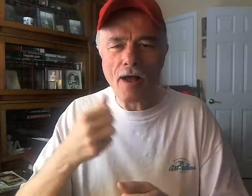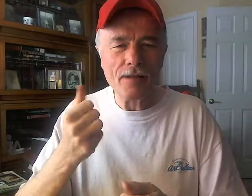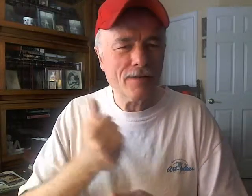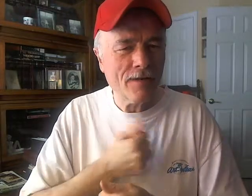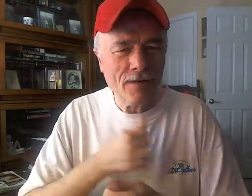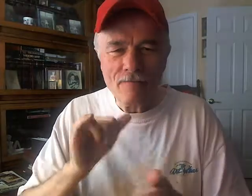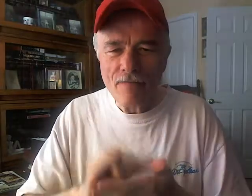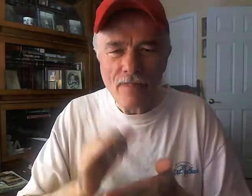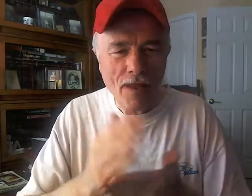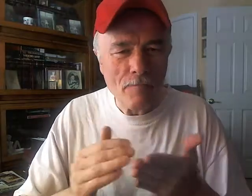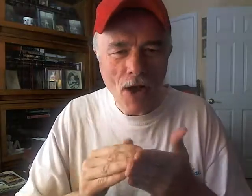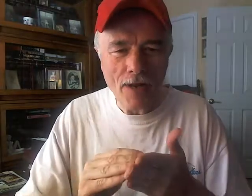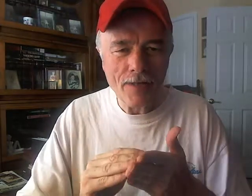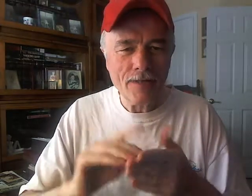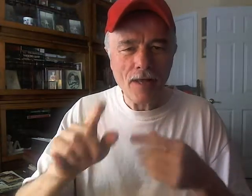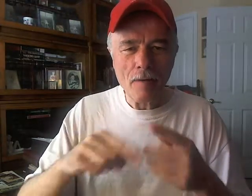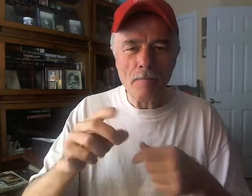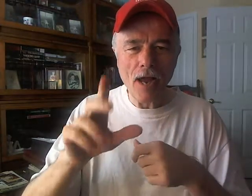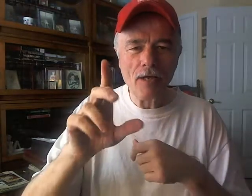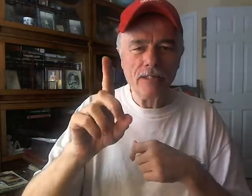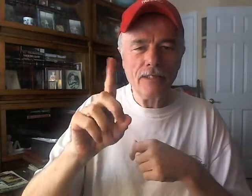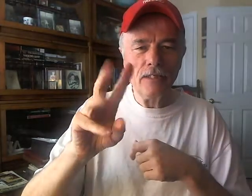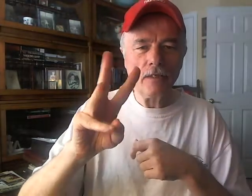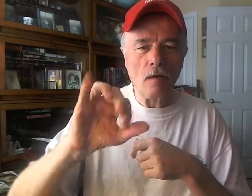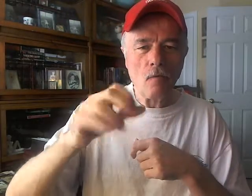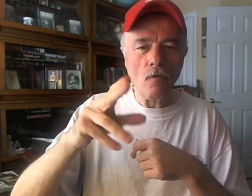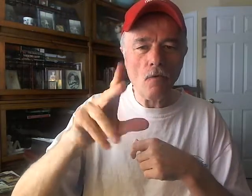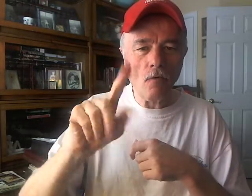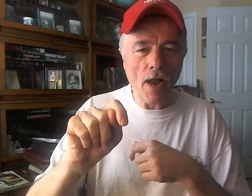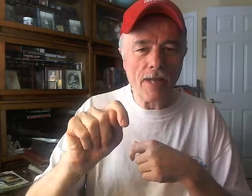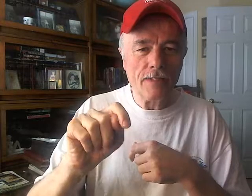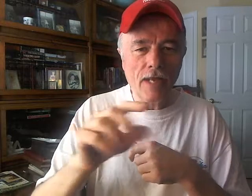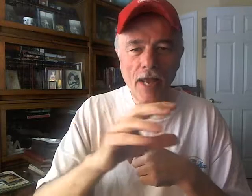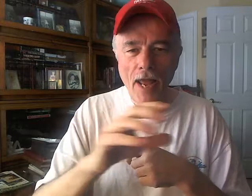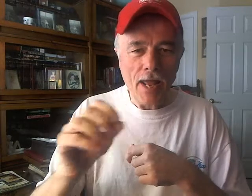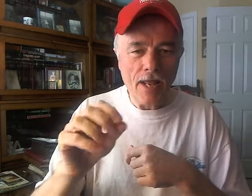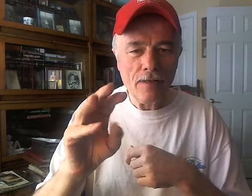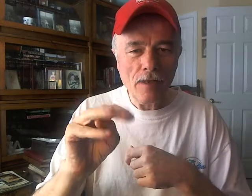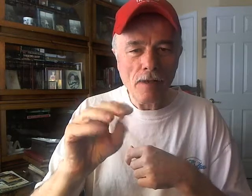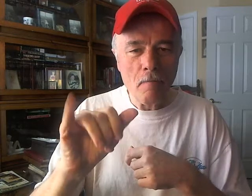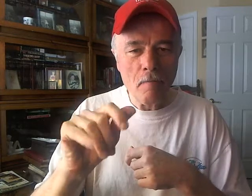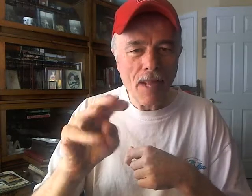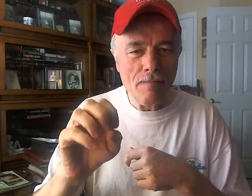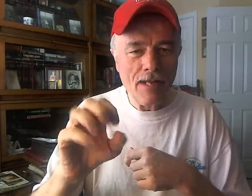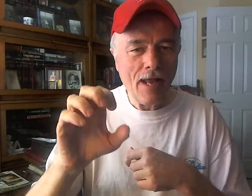And they buy not enough right a mini.